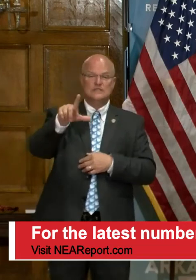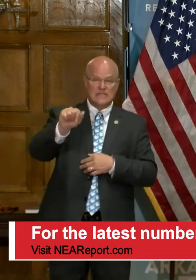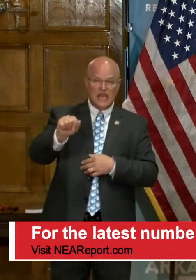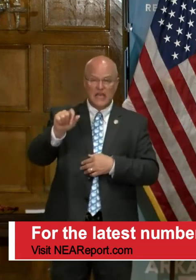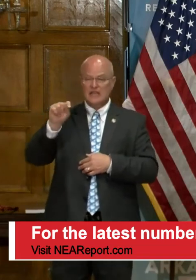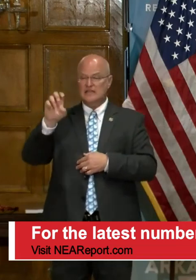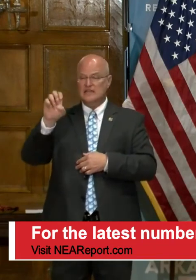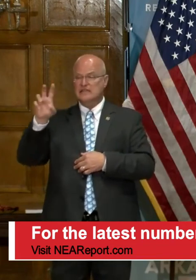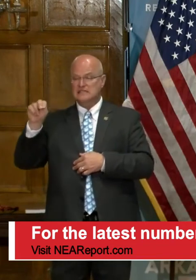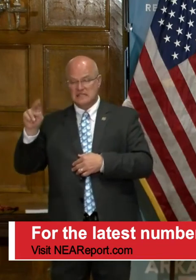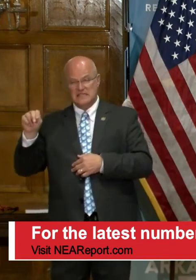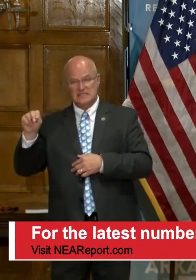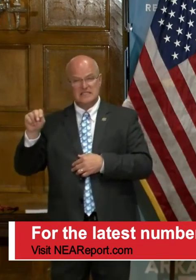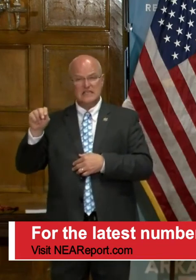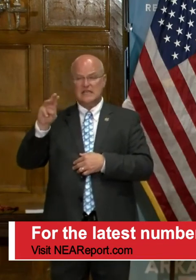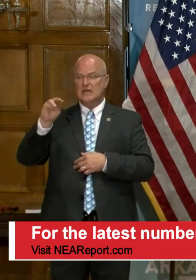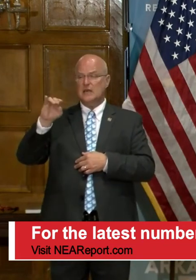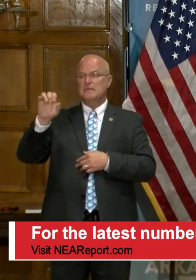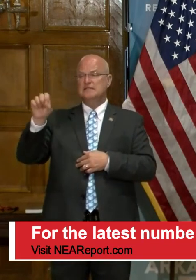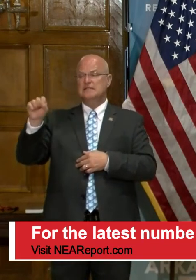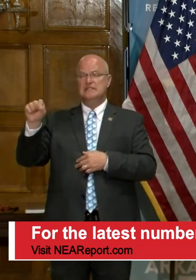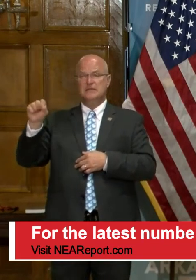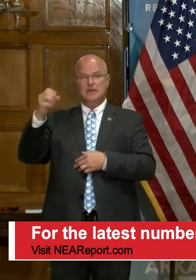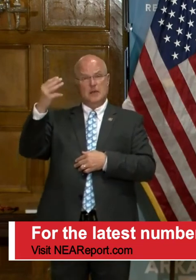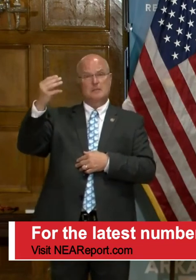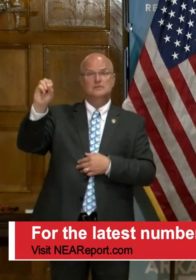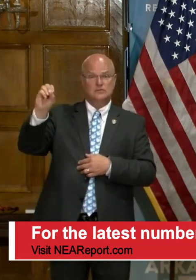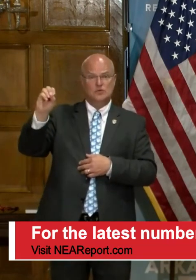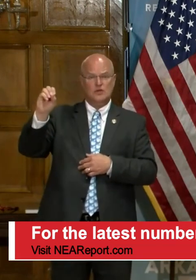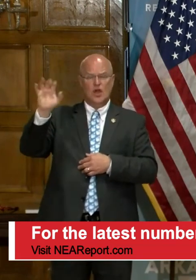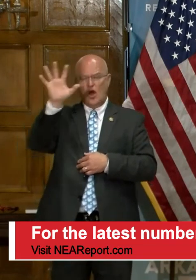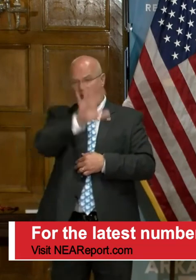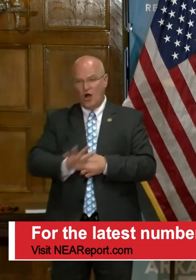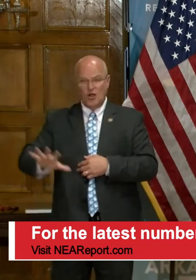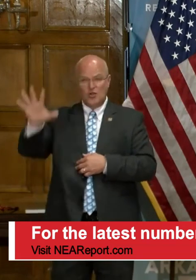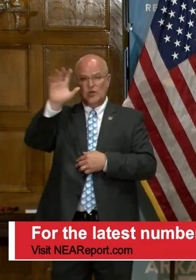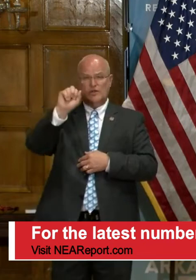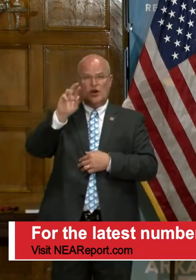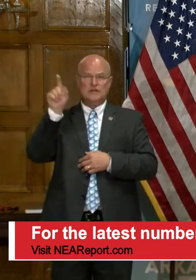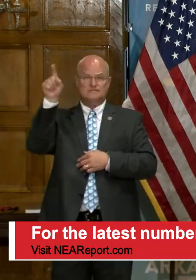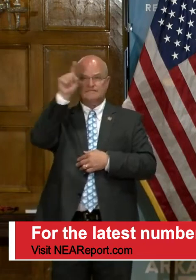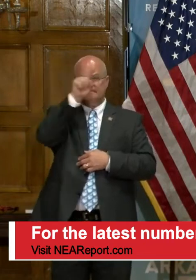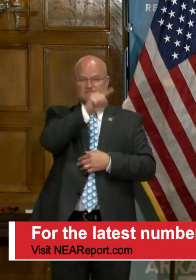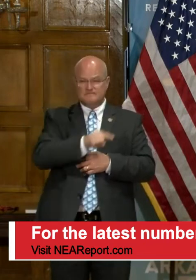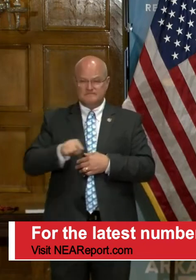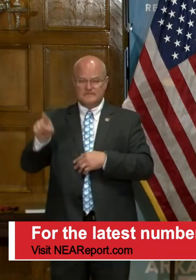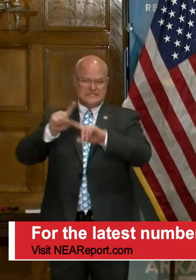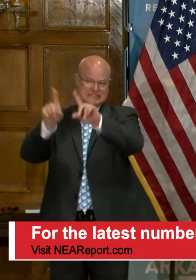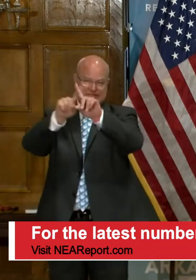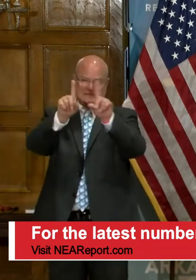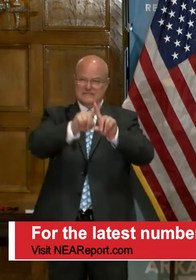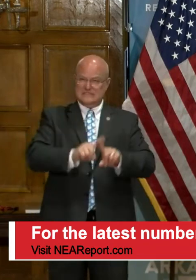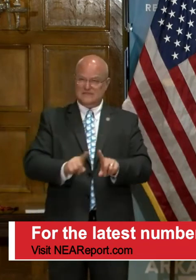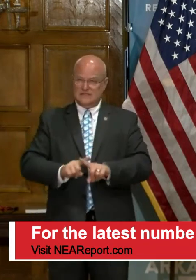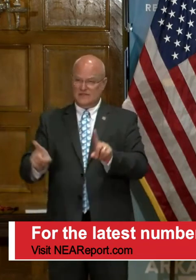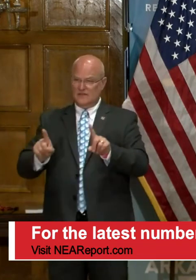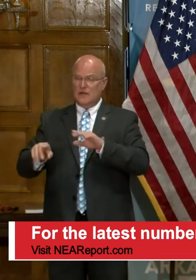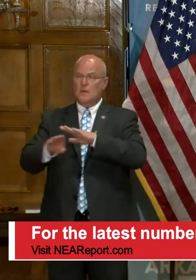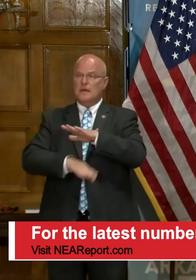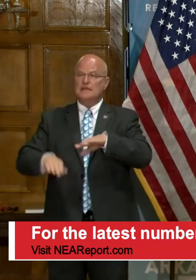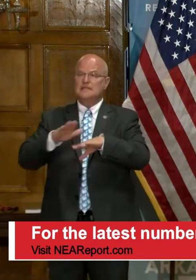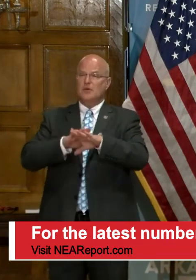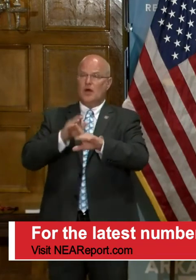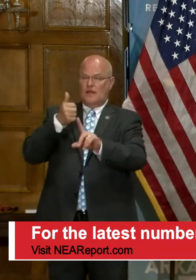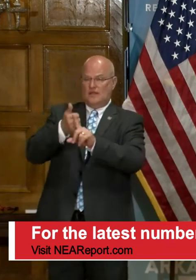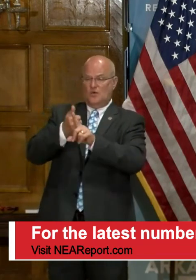and Tennessee and Mississippi, Missouri, all around. Everybody's going a different way based upon